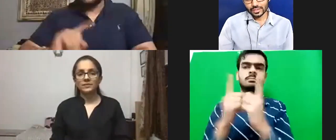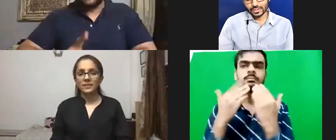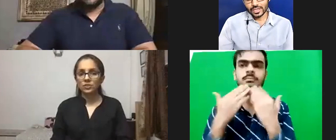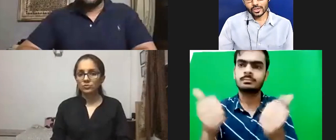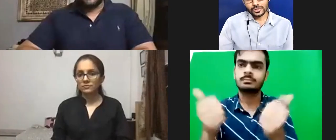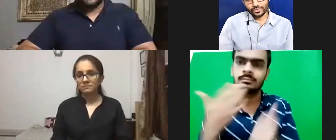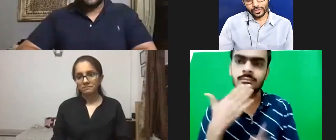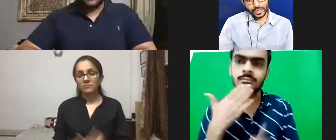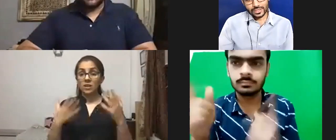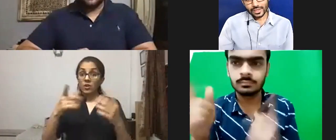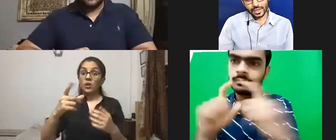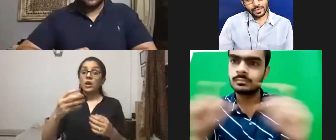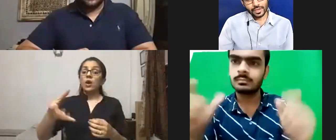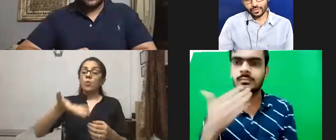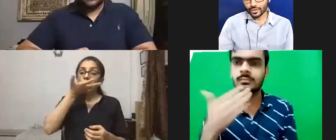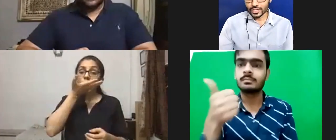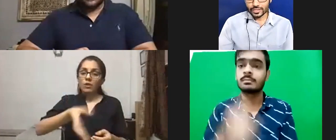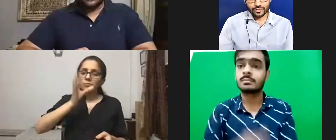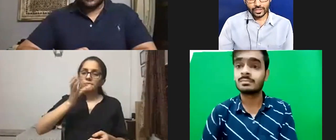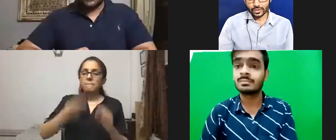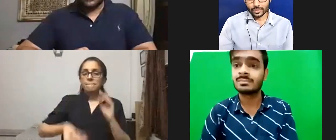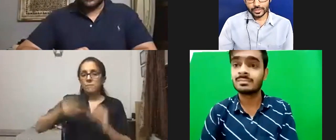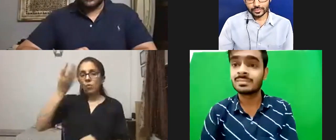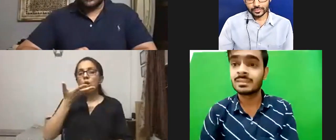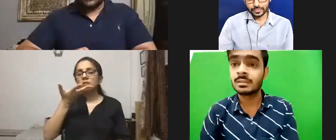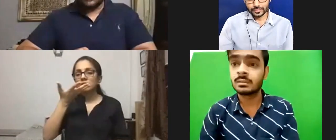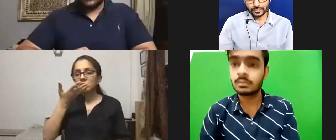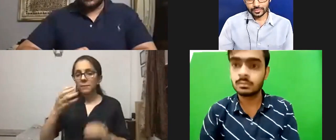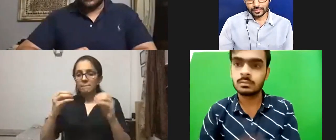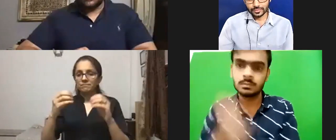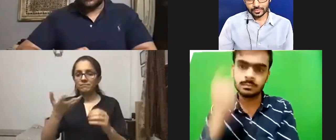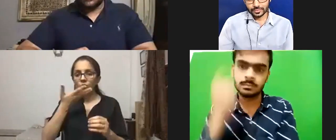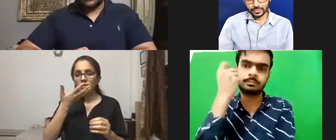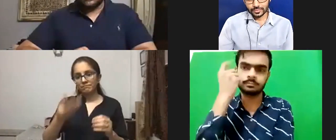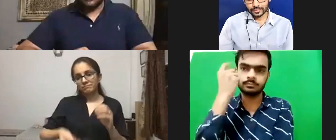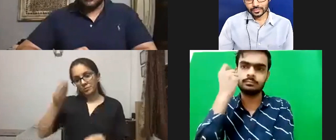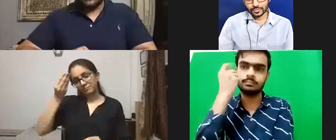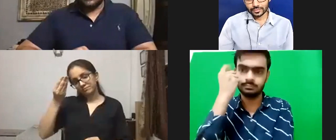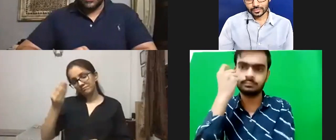Okay, thank Take you. lots of fluids and eat everything now.